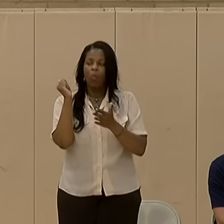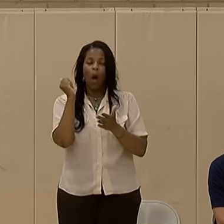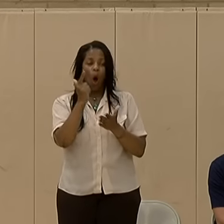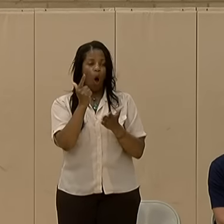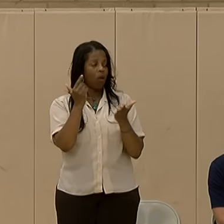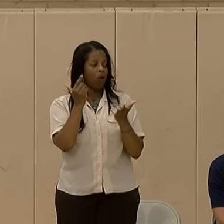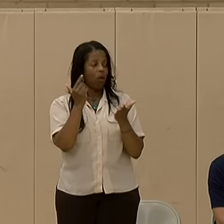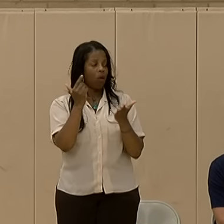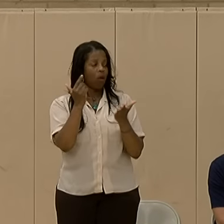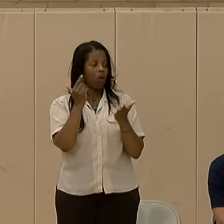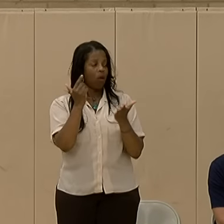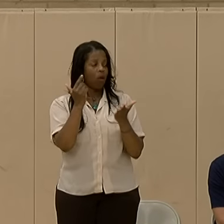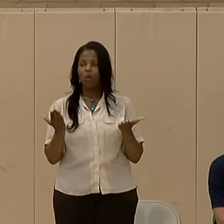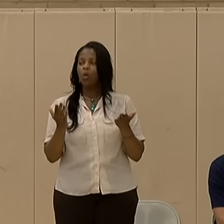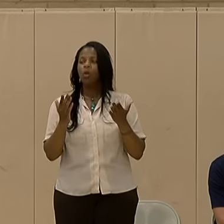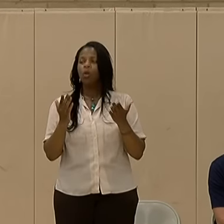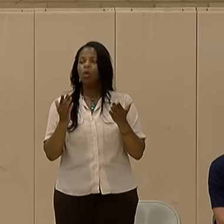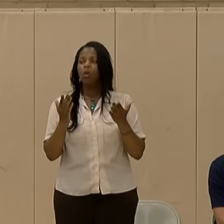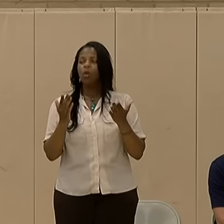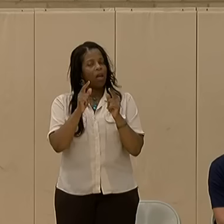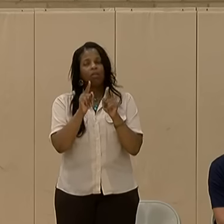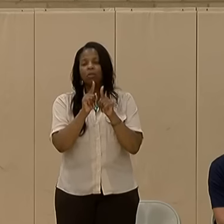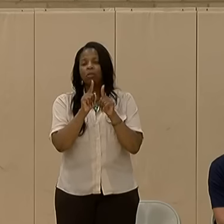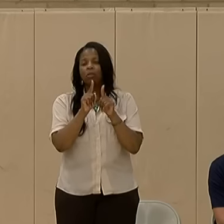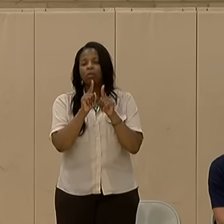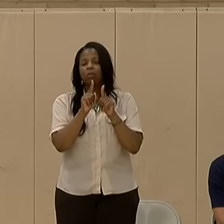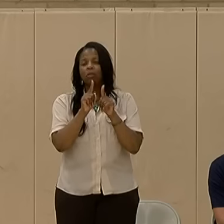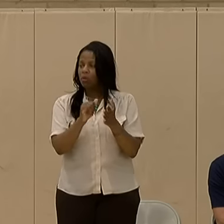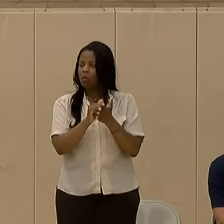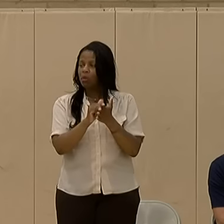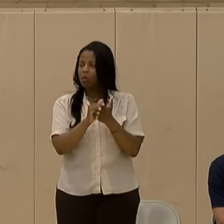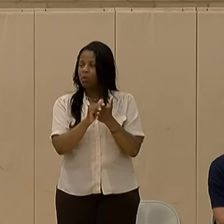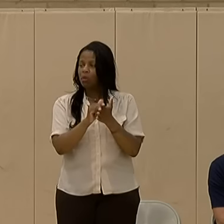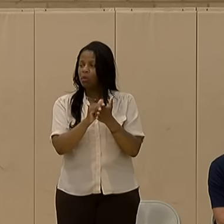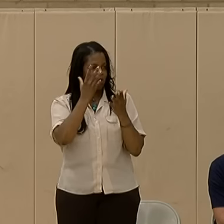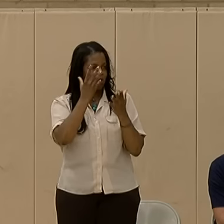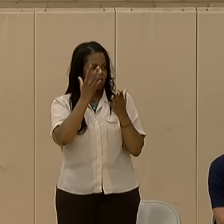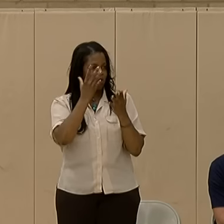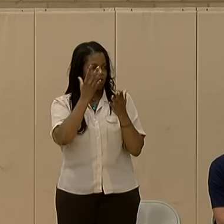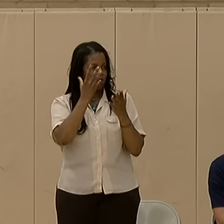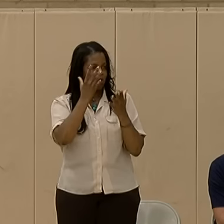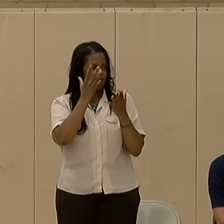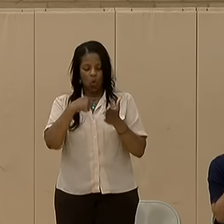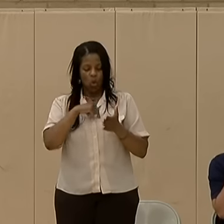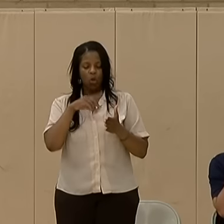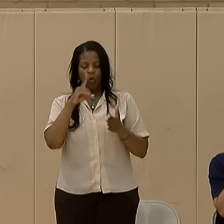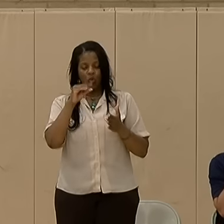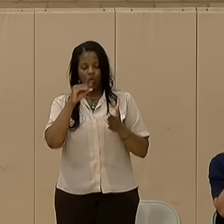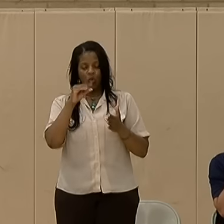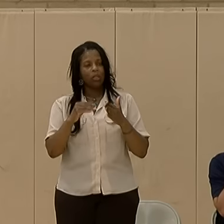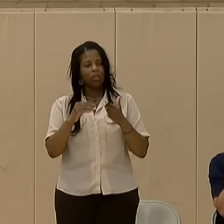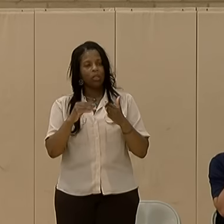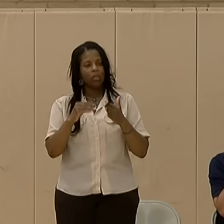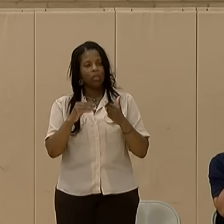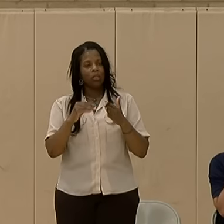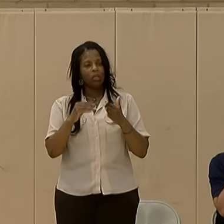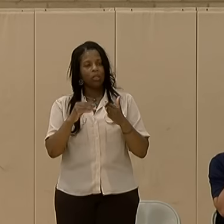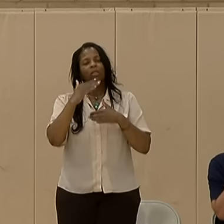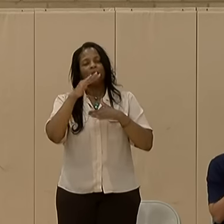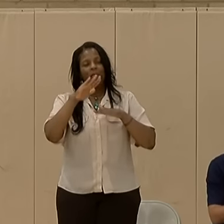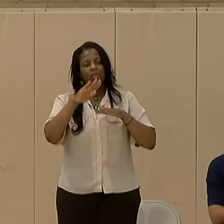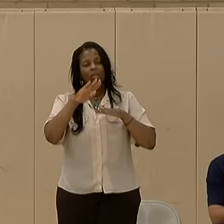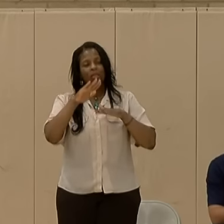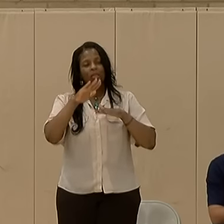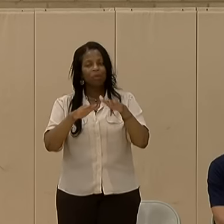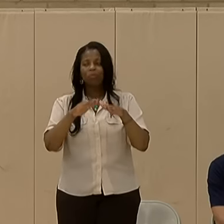here, to be as quick as possible with that information. And what we're going to do it in phases, basically a preliminary